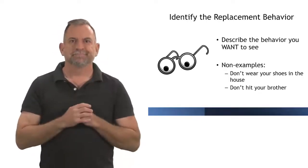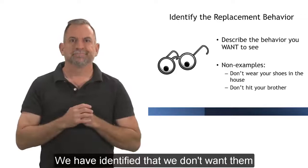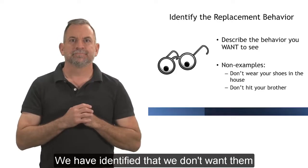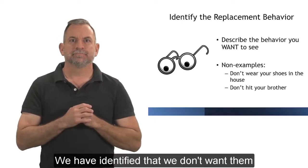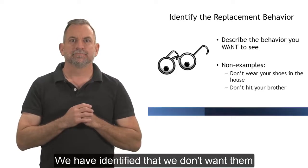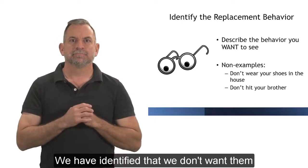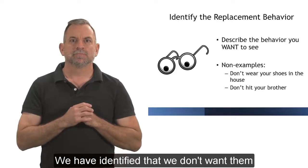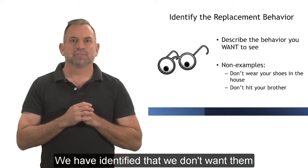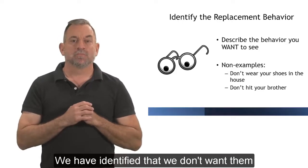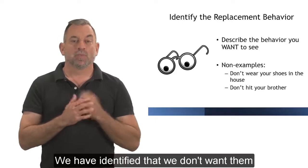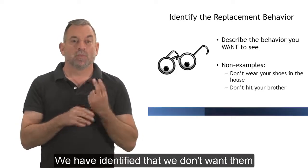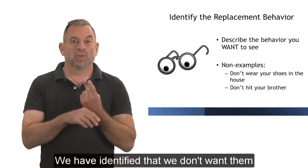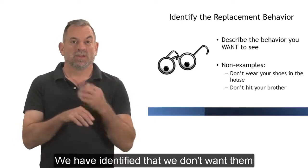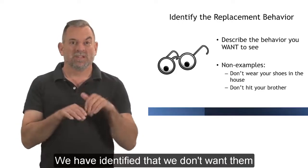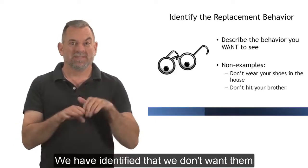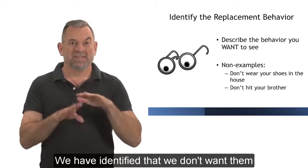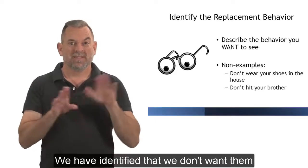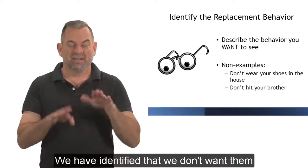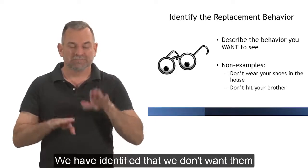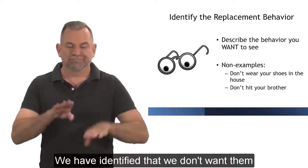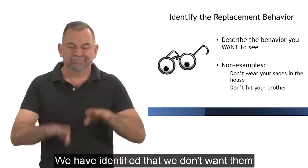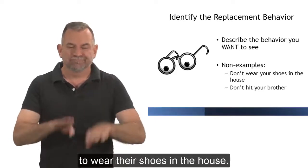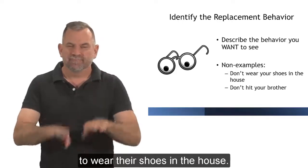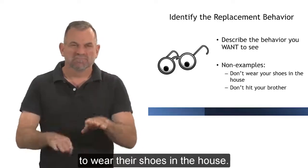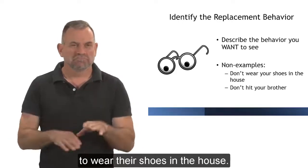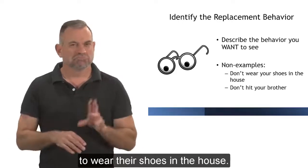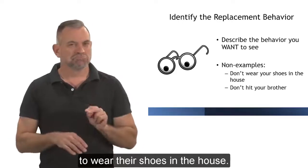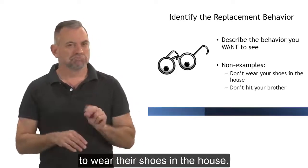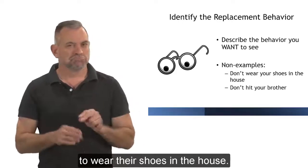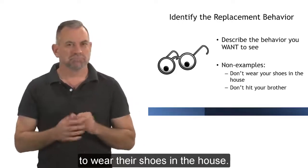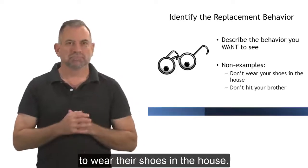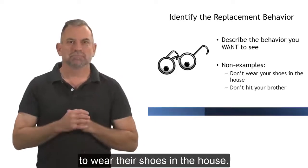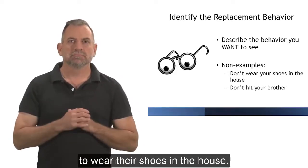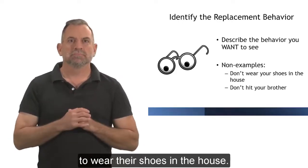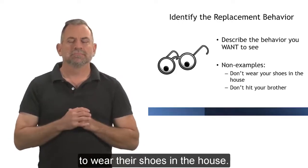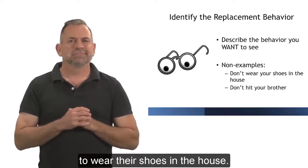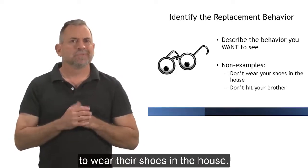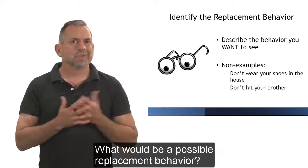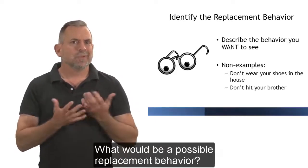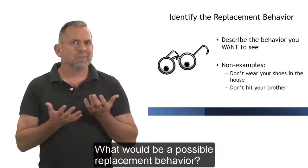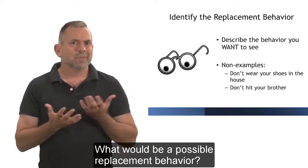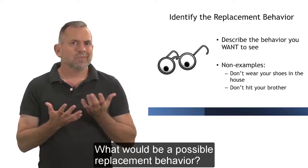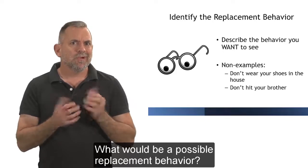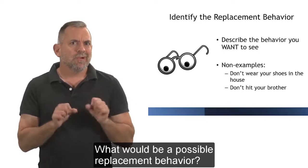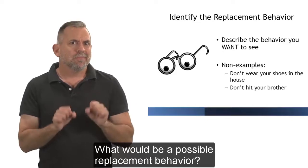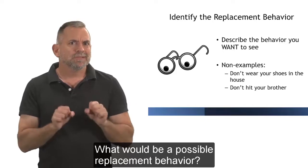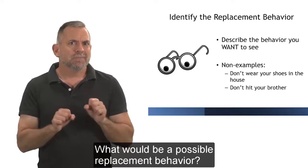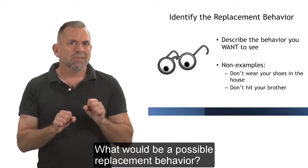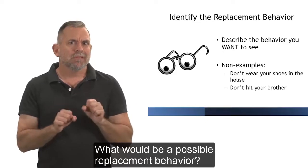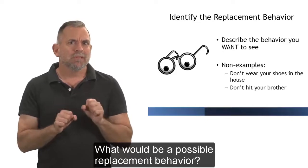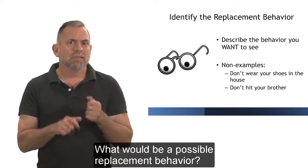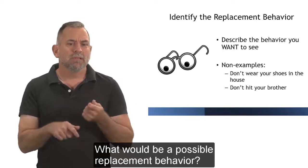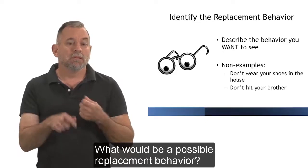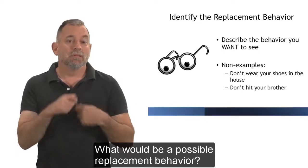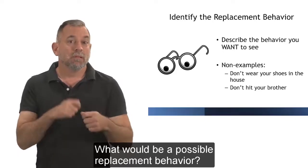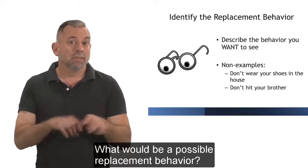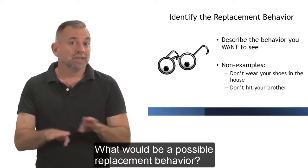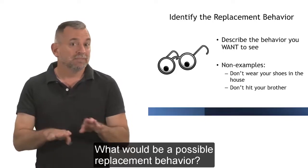We have identified that we don't want them to wear their shoes in the house. What would be a possible replacement